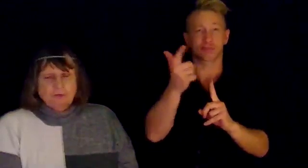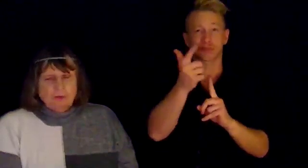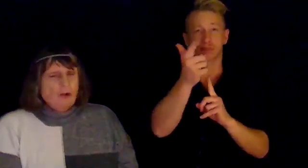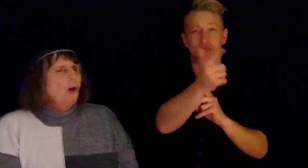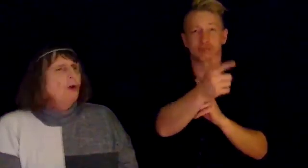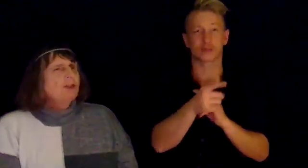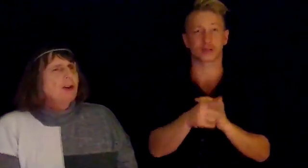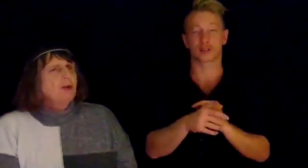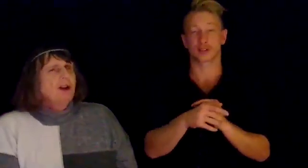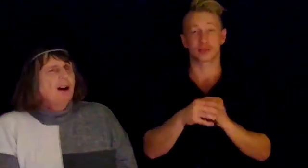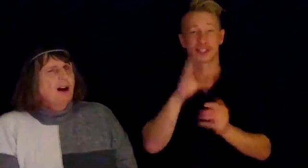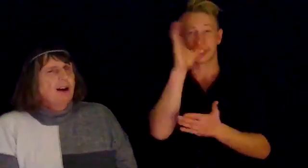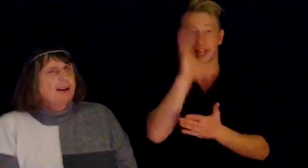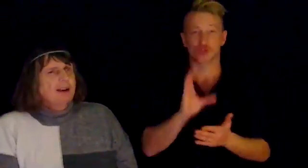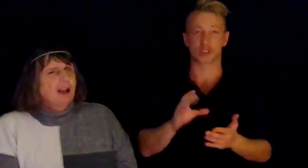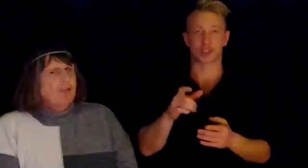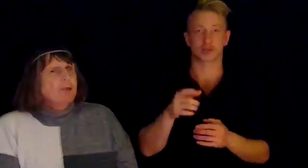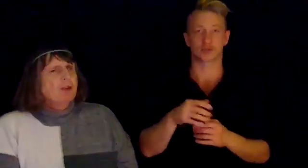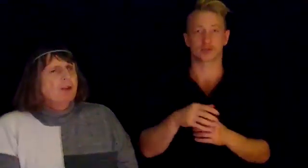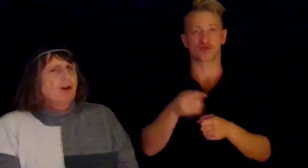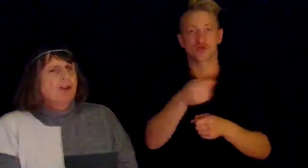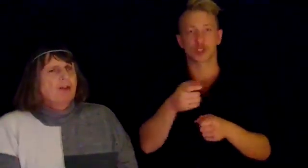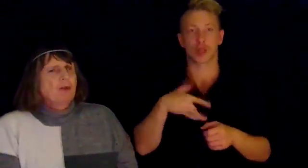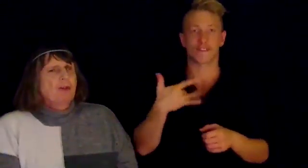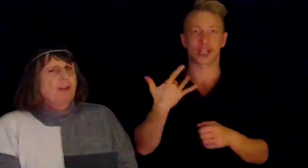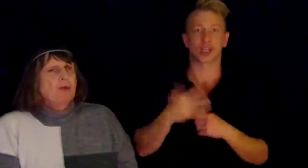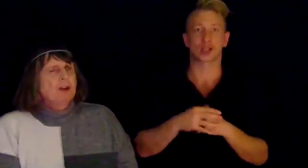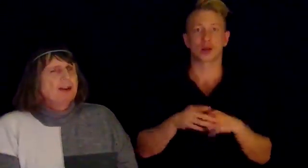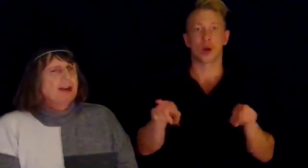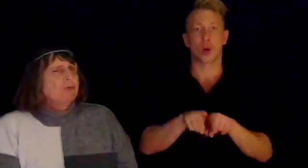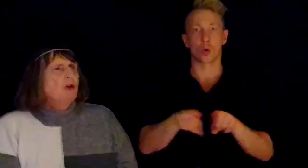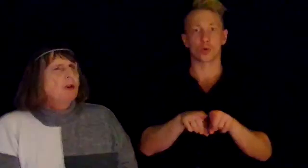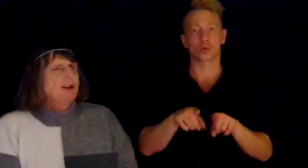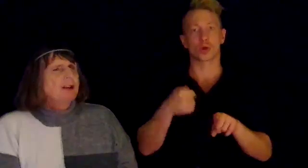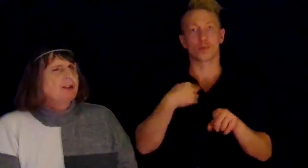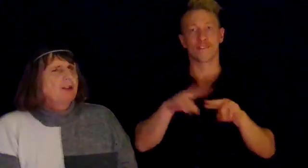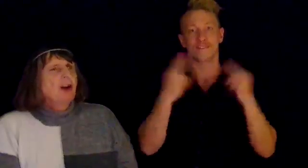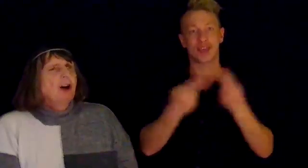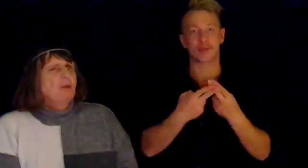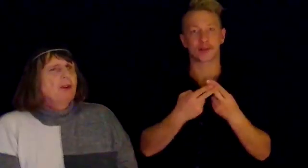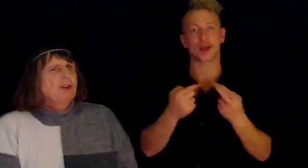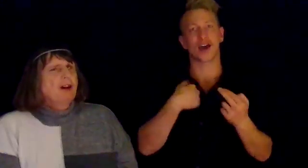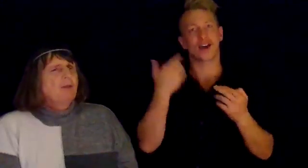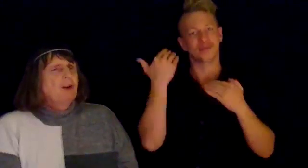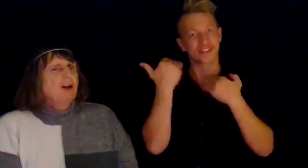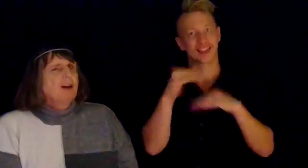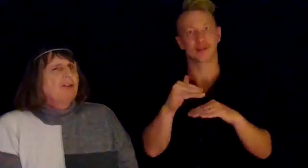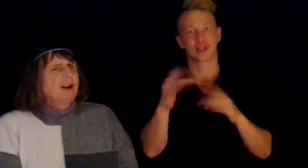town. Also, I have limited contact with my family. I need to have more connection